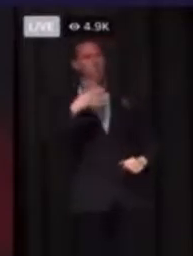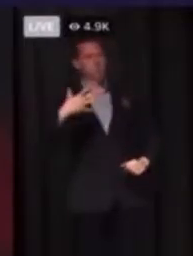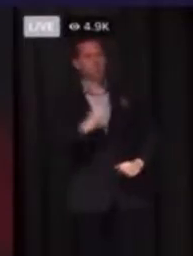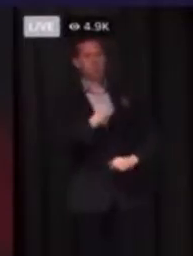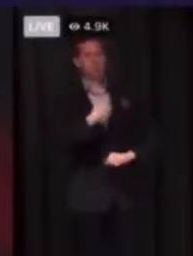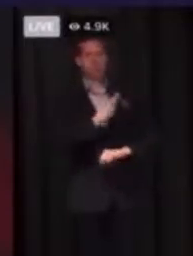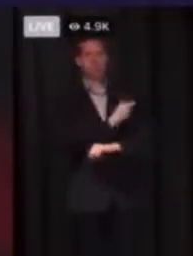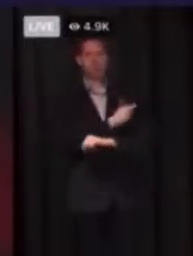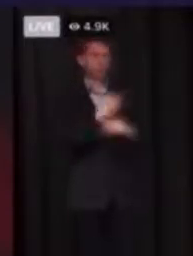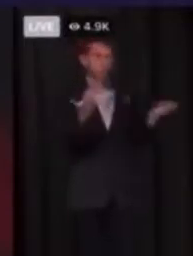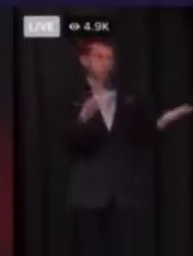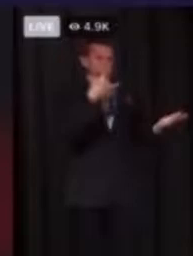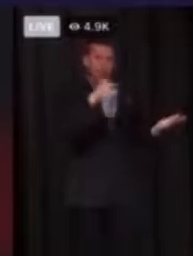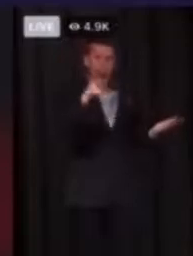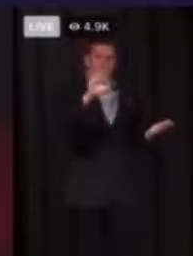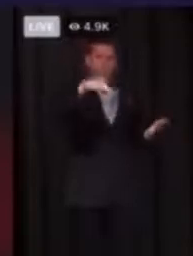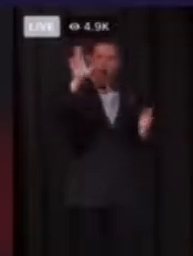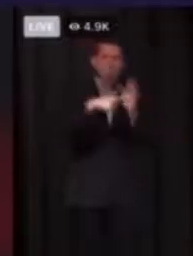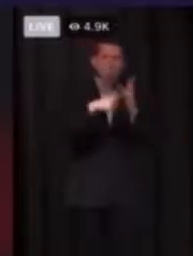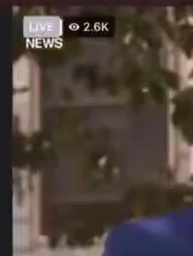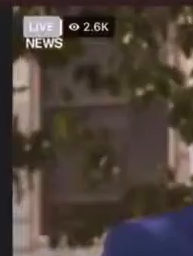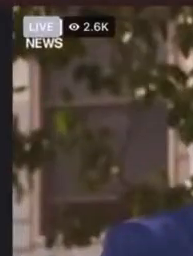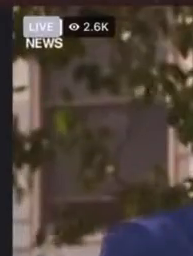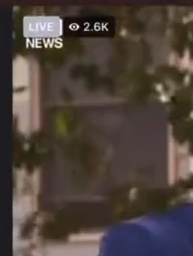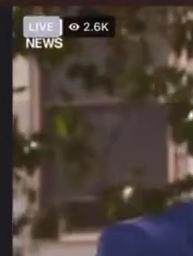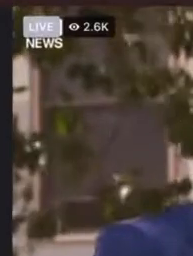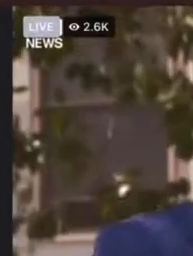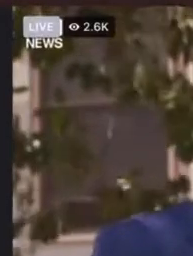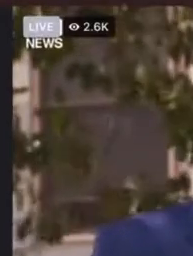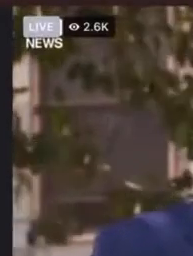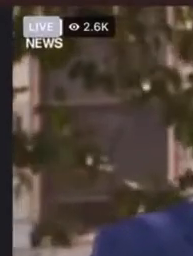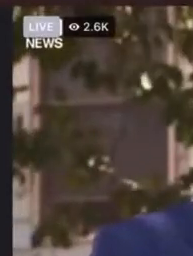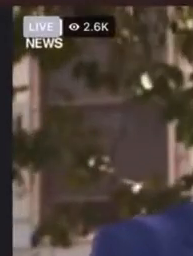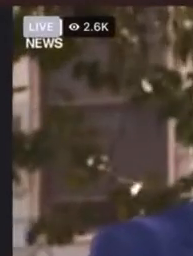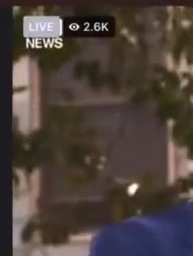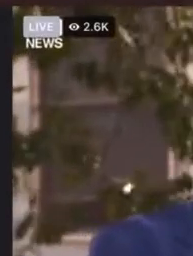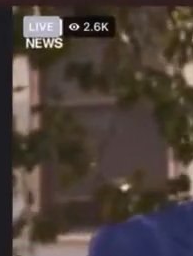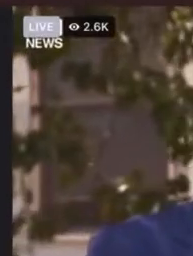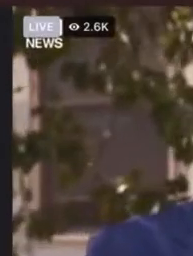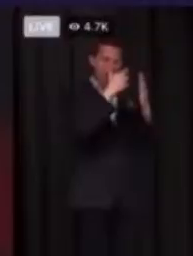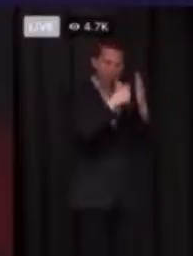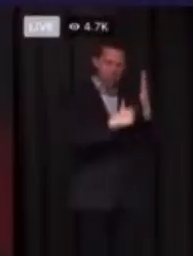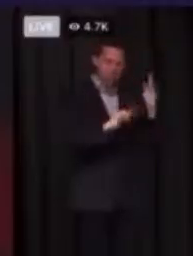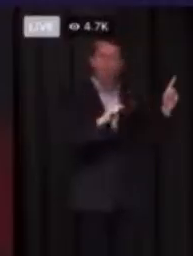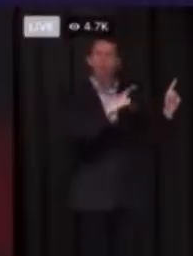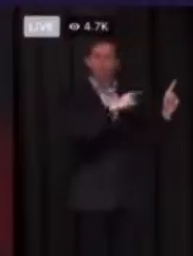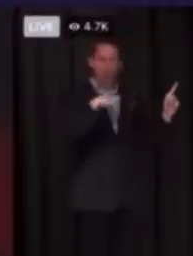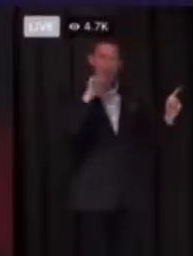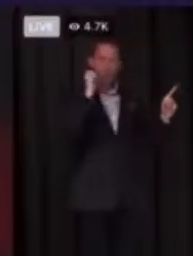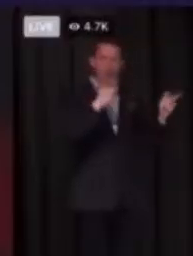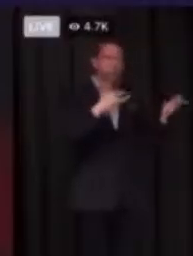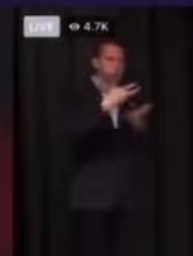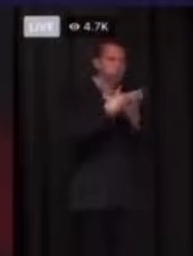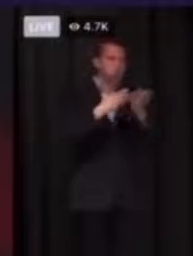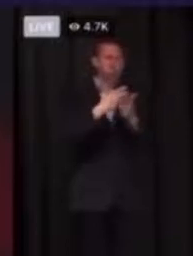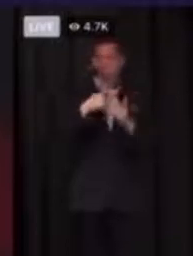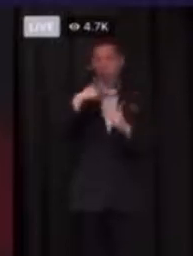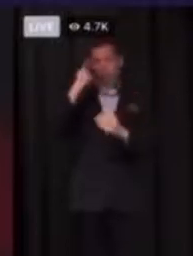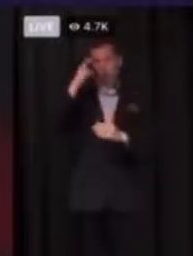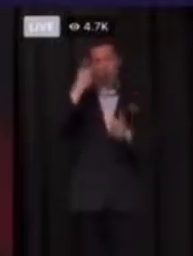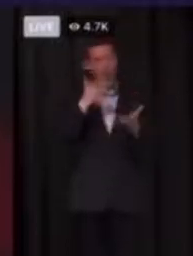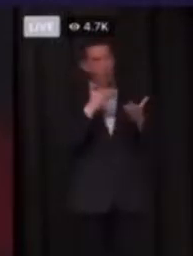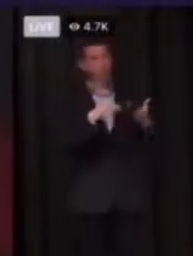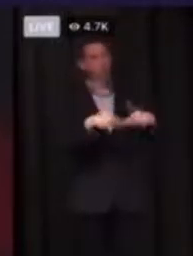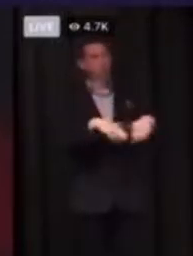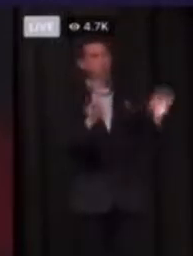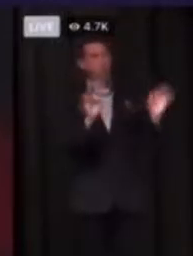manage this? Well, then they won't be going to work. That's a proportionate response. That makes sense. And I'm not looking to exempt anyone. I think